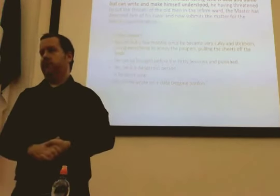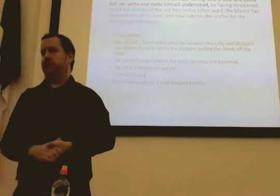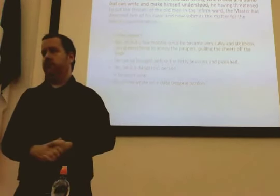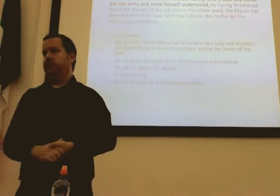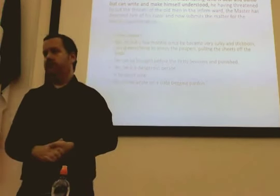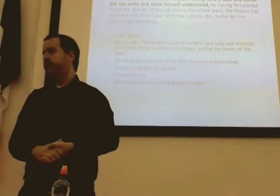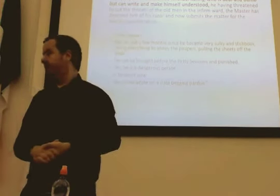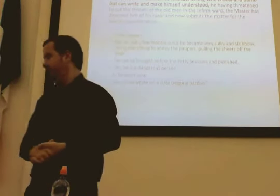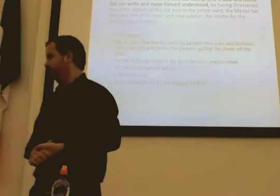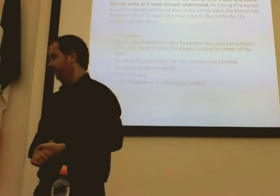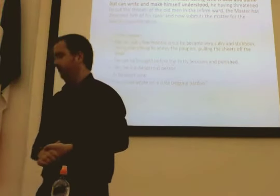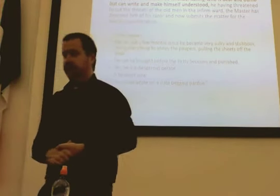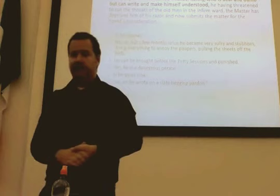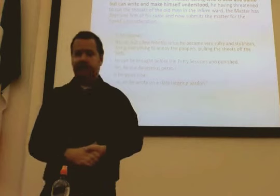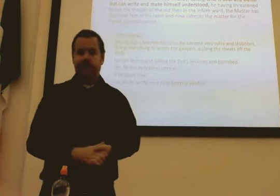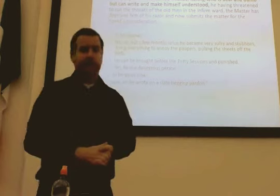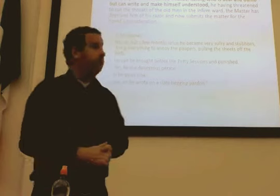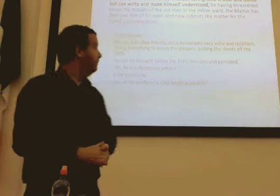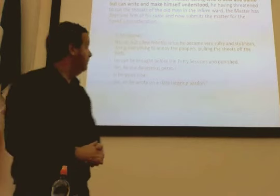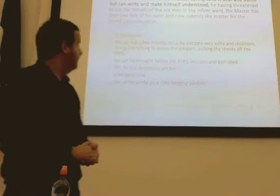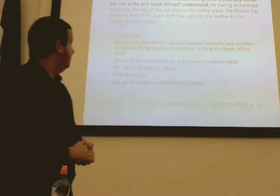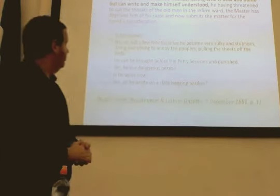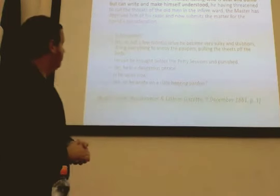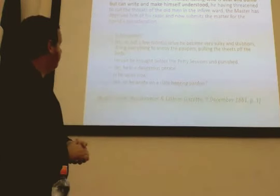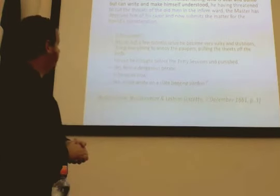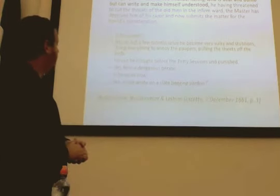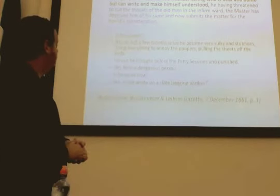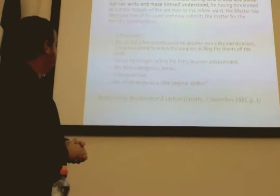them for begging pardon.